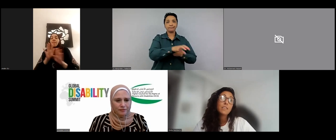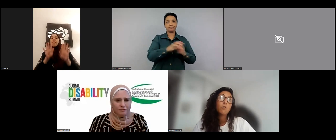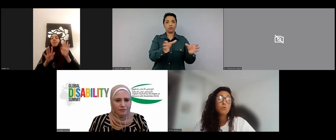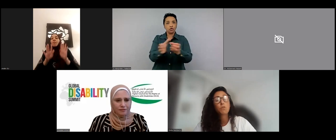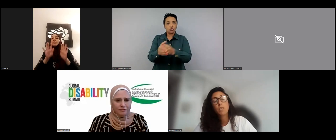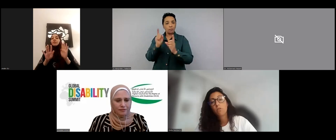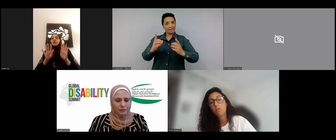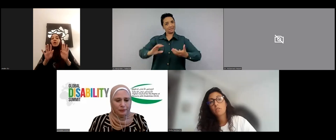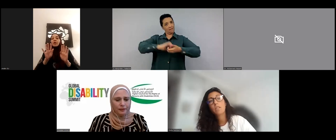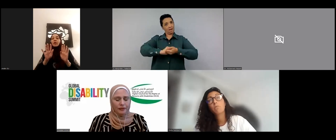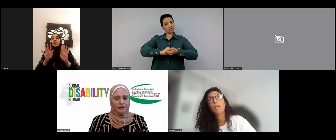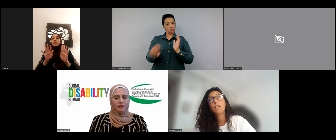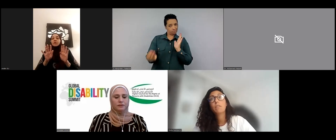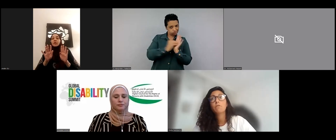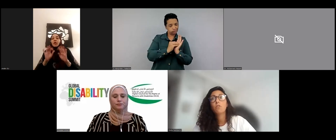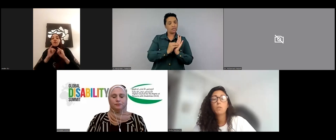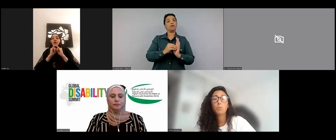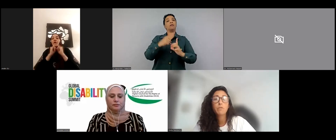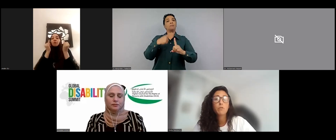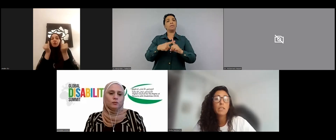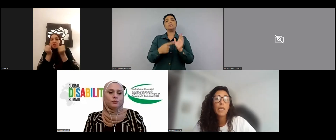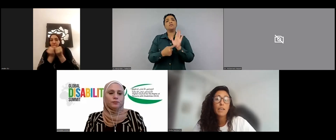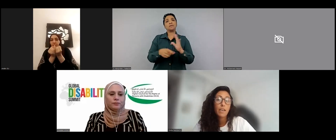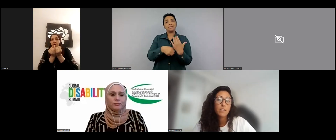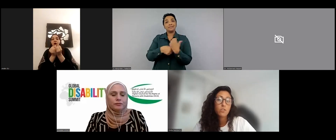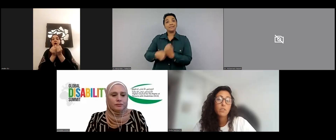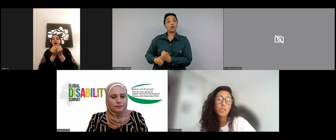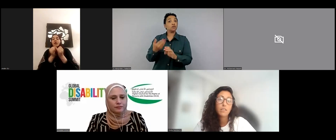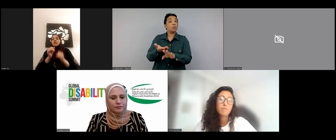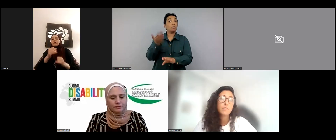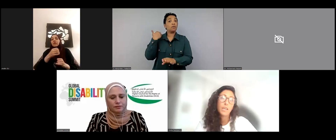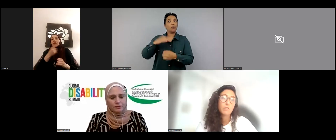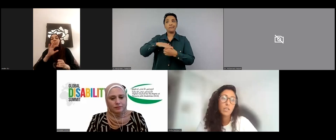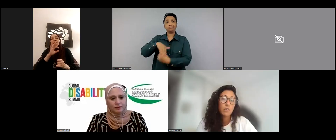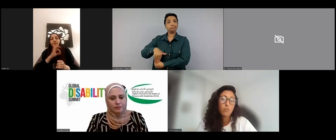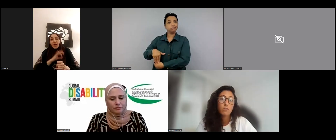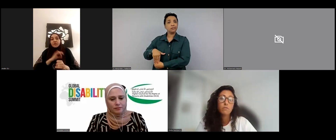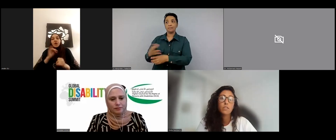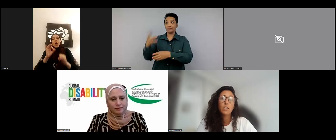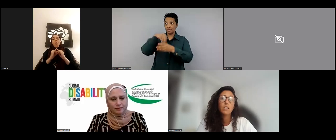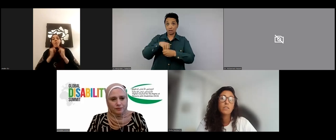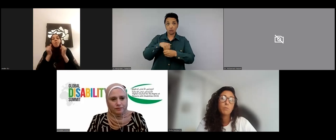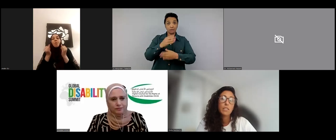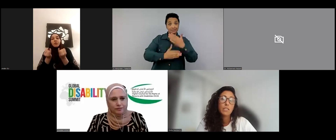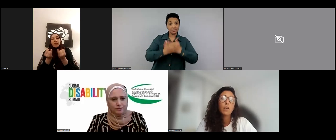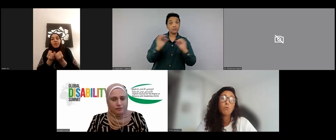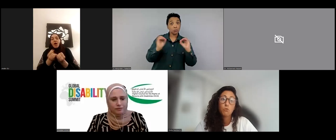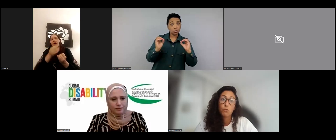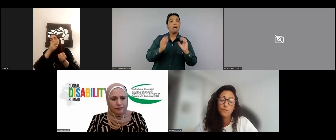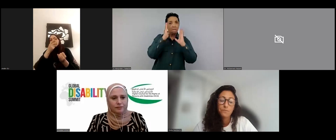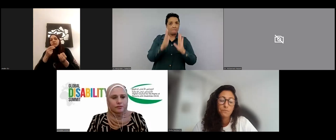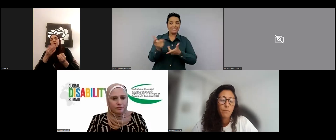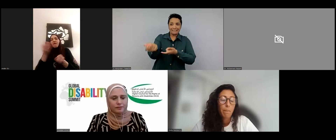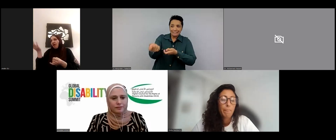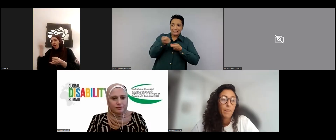and also stakeholders that may have not been previously engaged in the area of disability